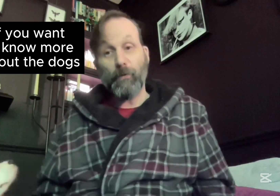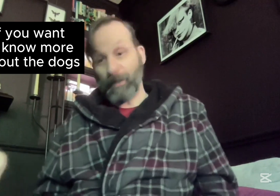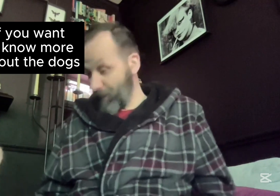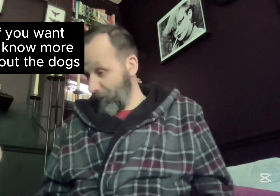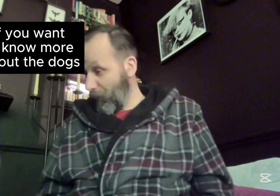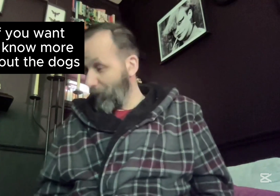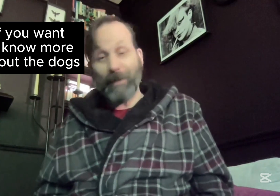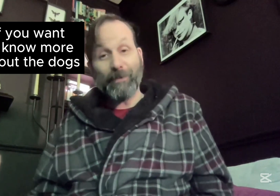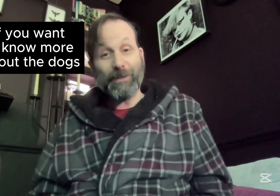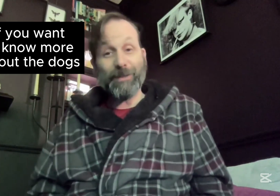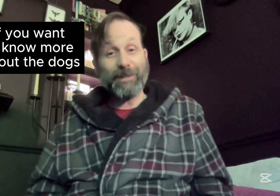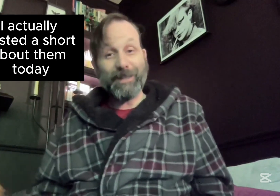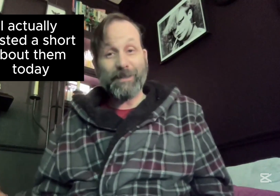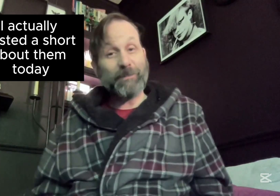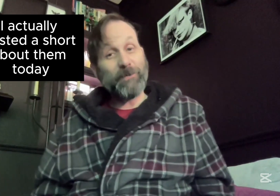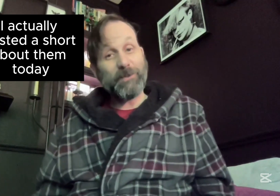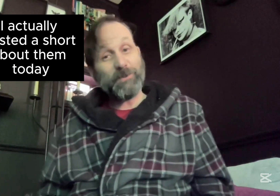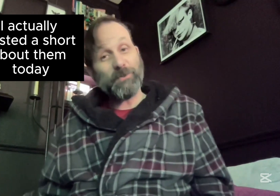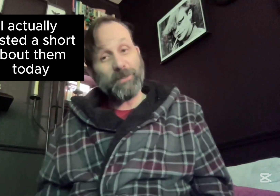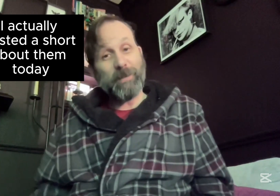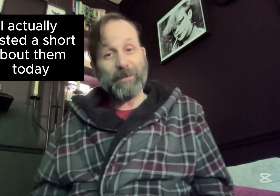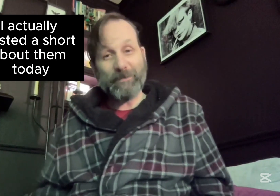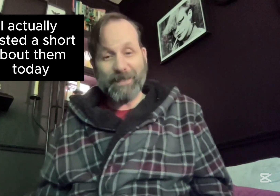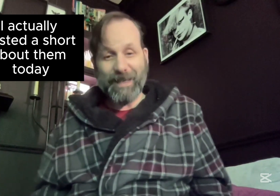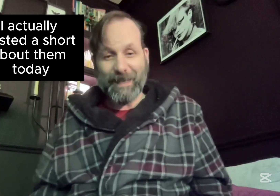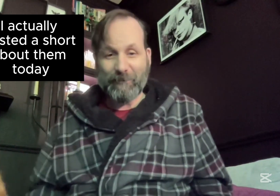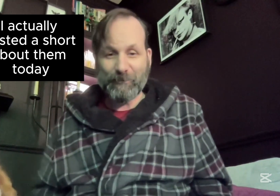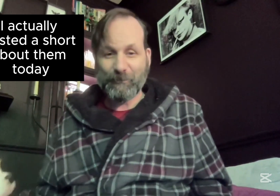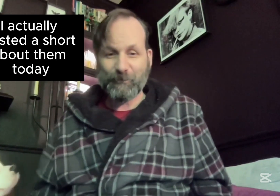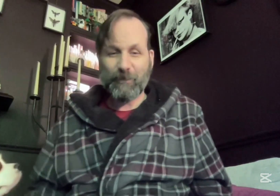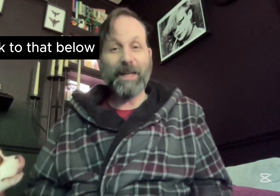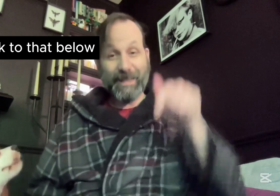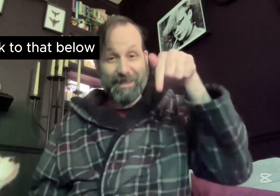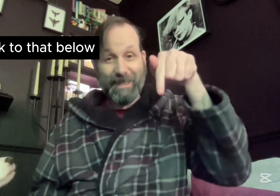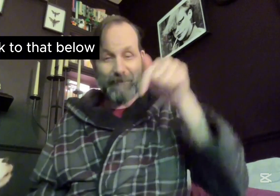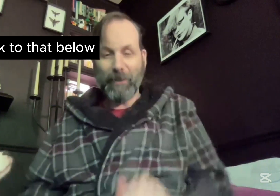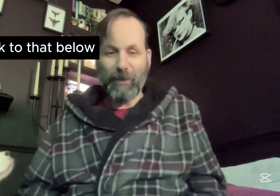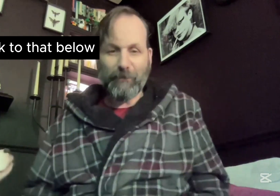If you want to know more about the dogs, I actually posted a short about them today. I'll link to that below.